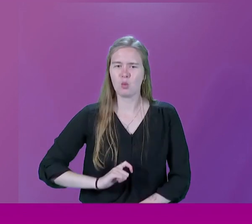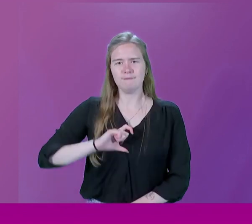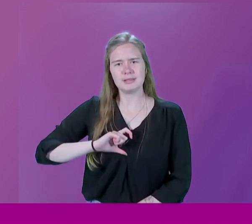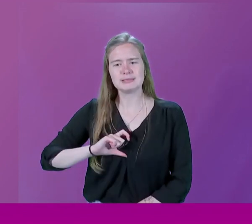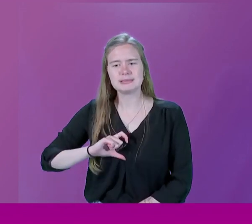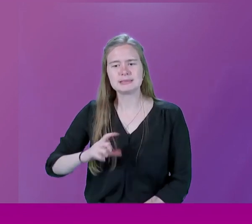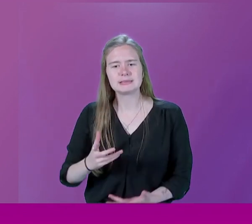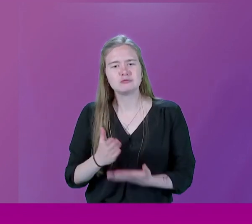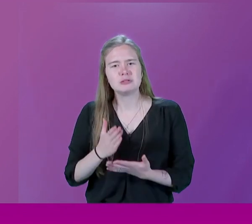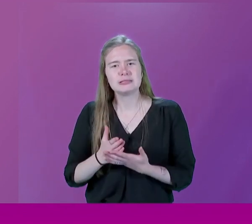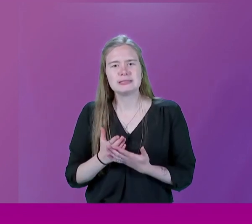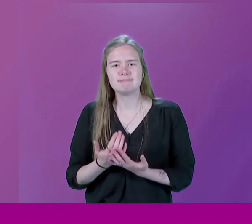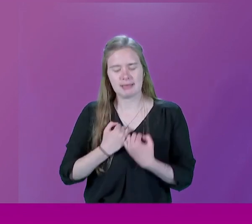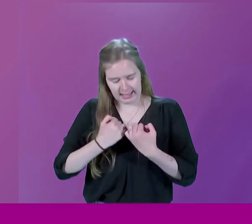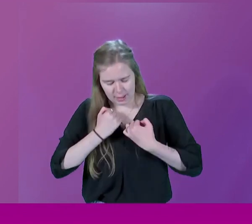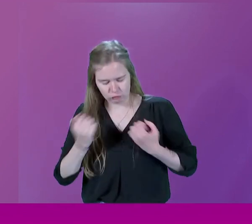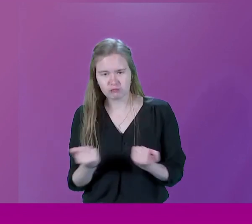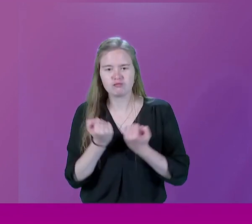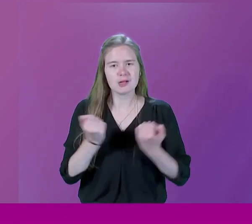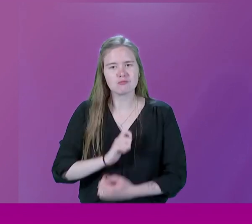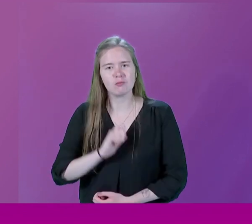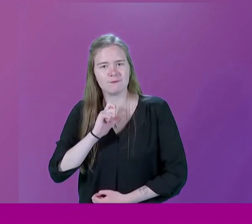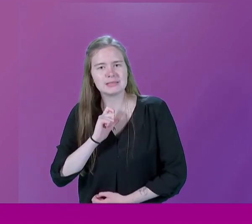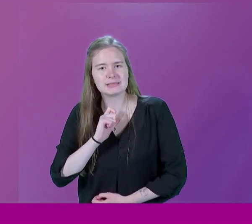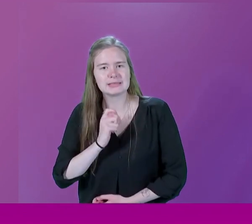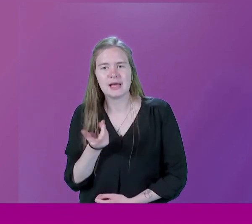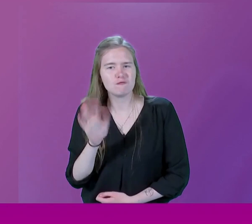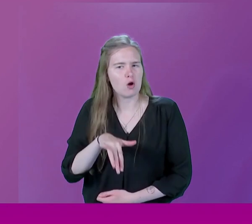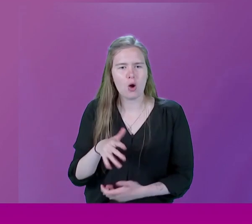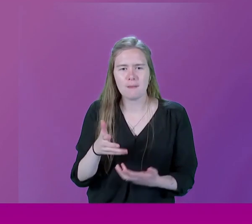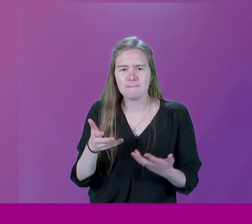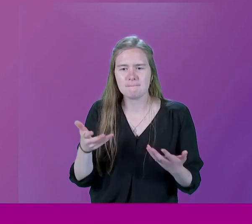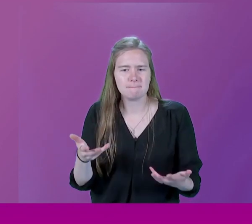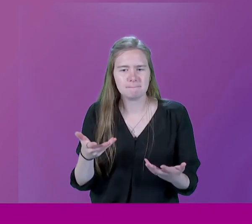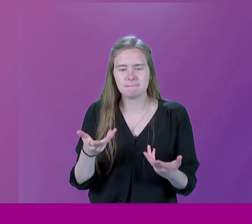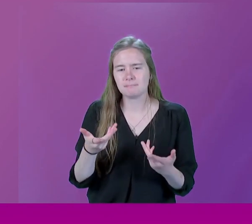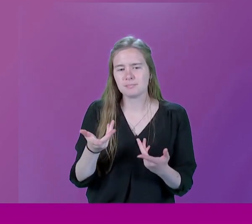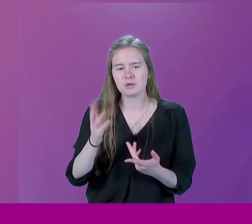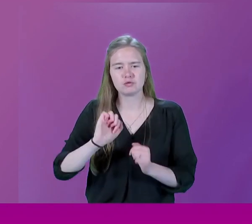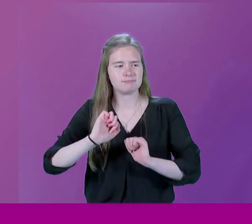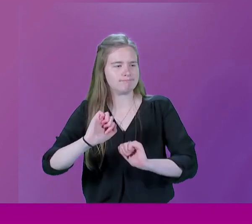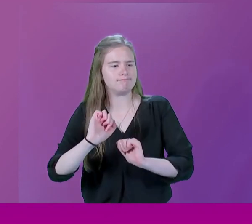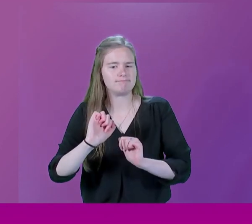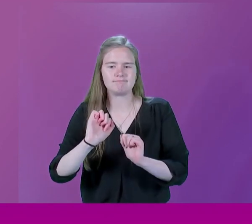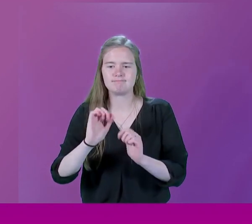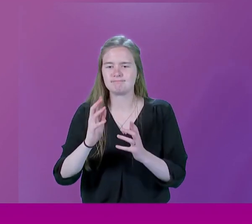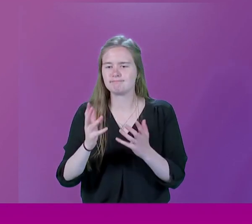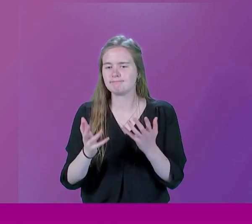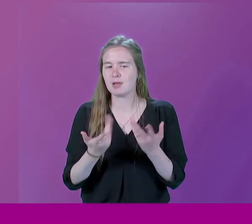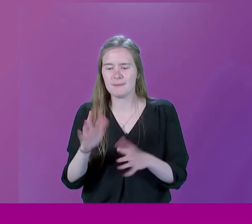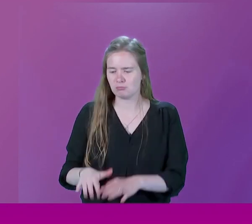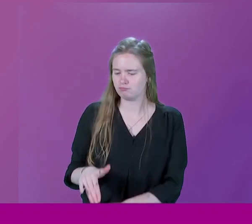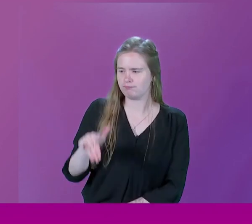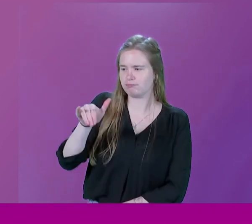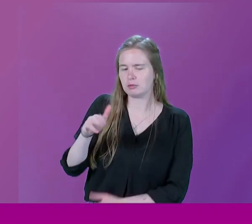confidence, a kind of inner strength, a self-confidence. I don't know whether did that come from the fact that you had been